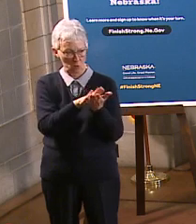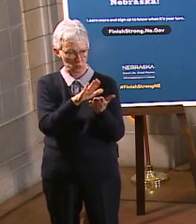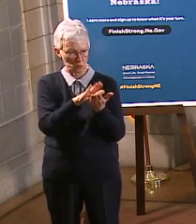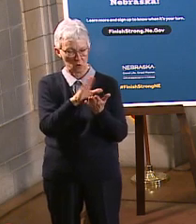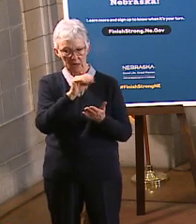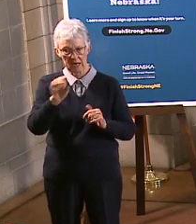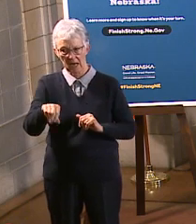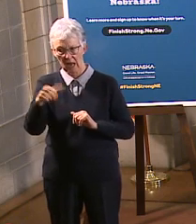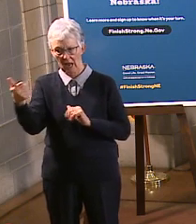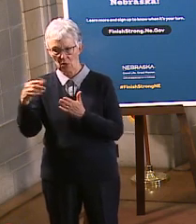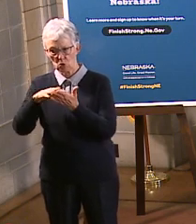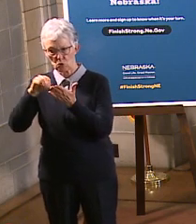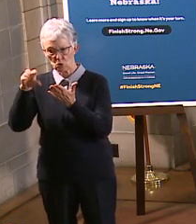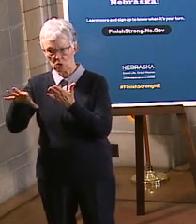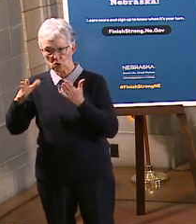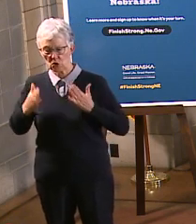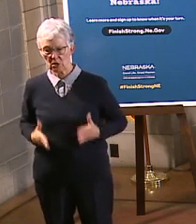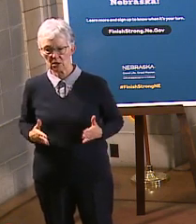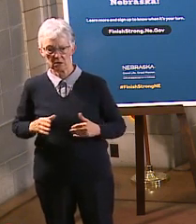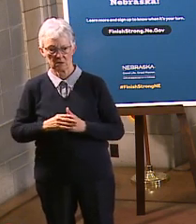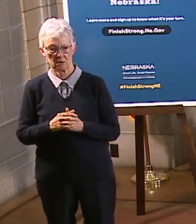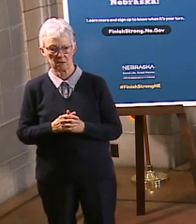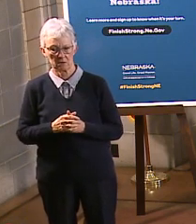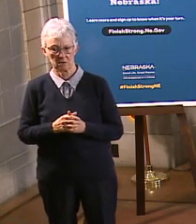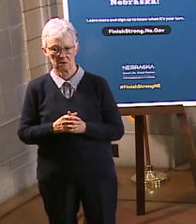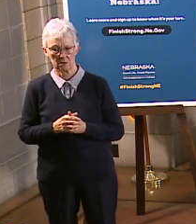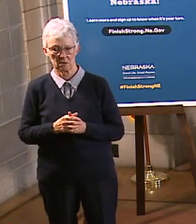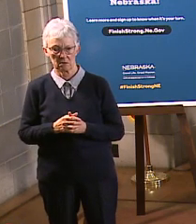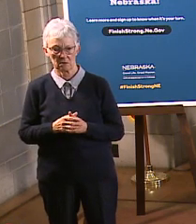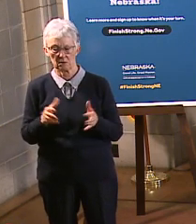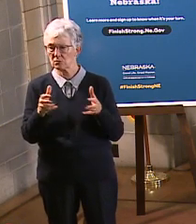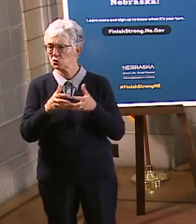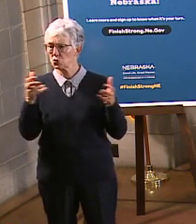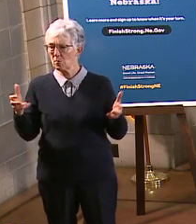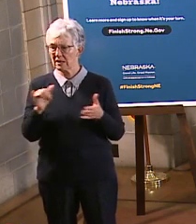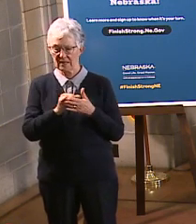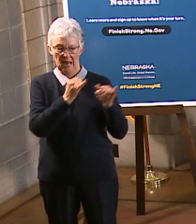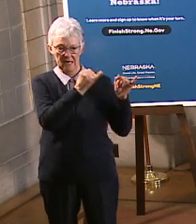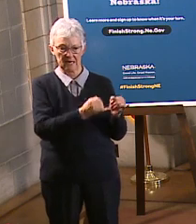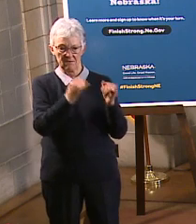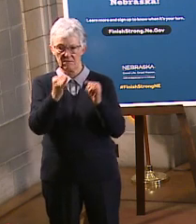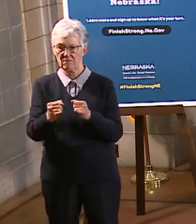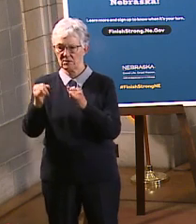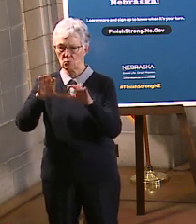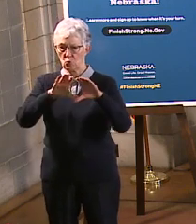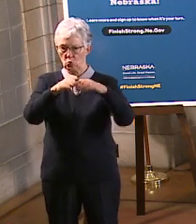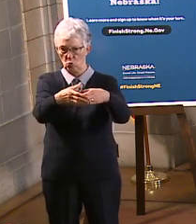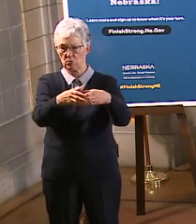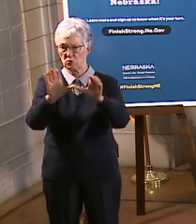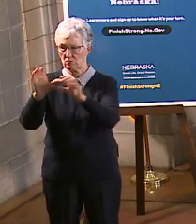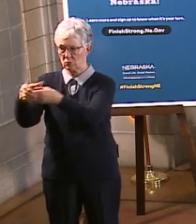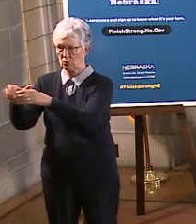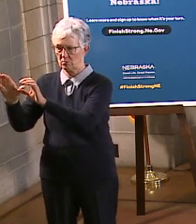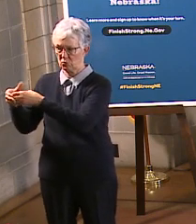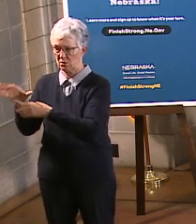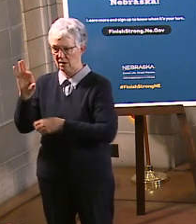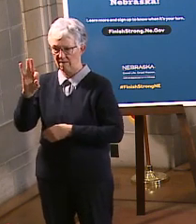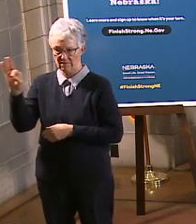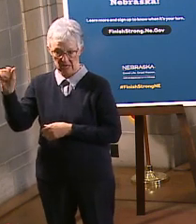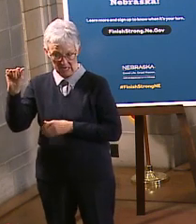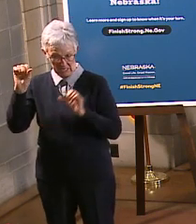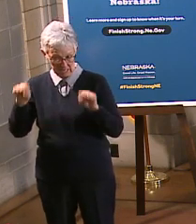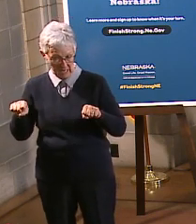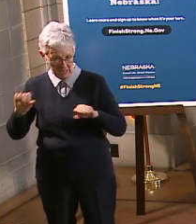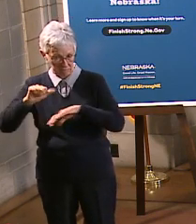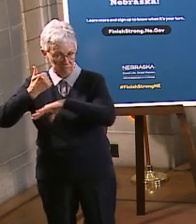can have trivia for their school. There's so much that individual chapters put on. FFA members across the state will